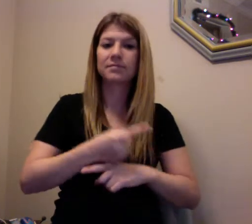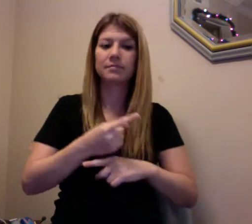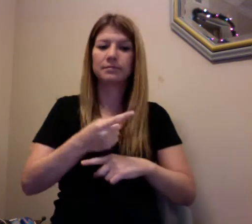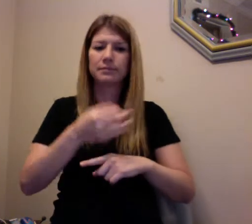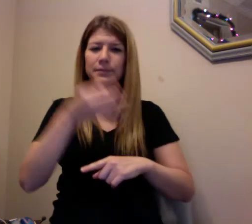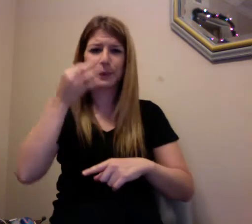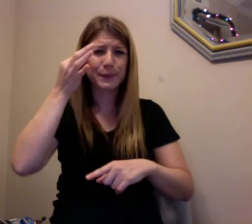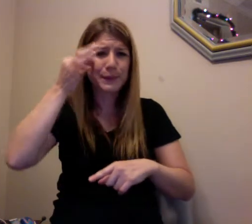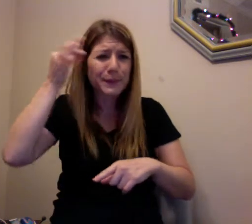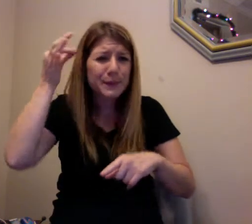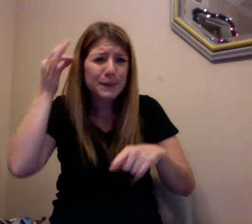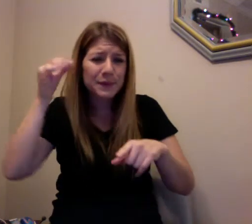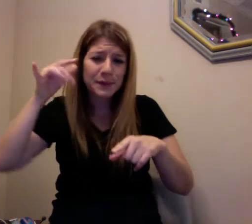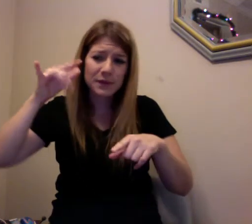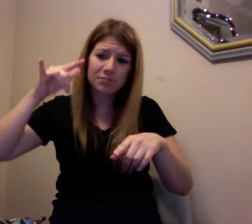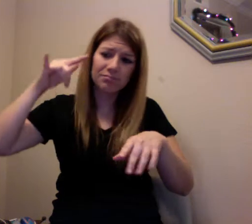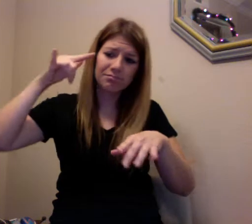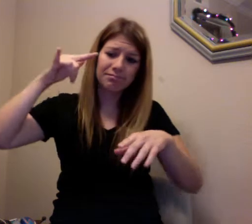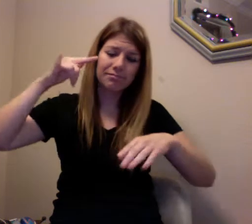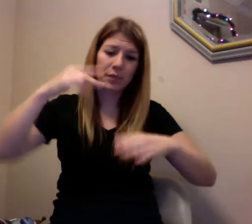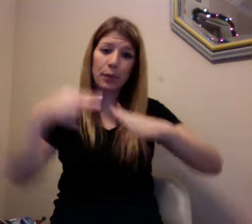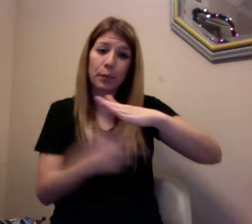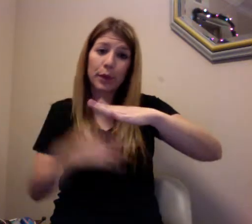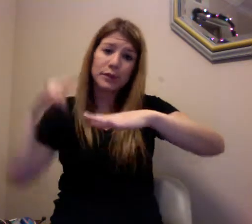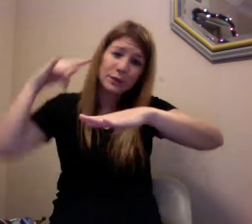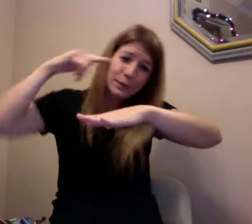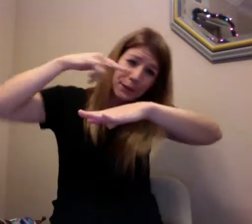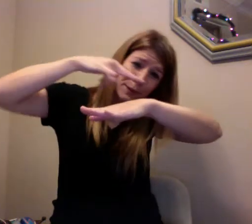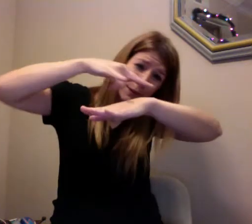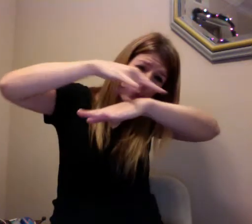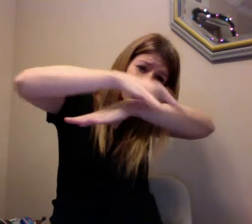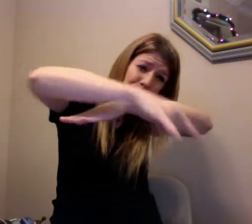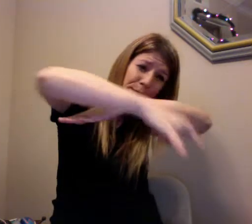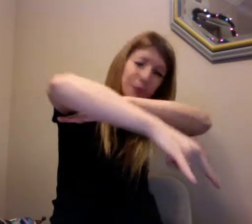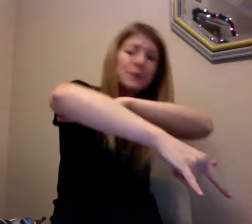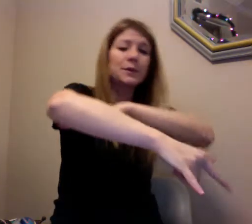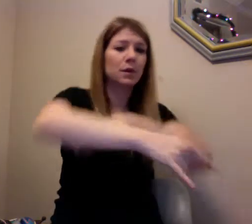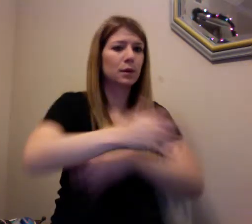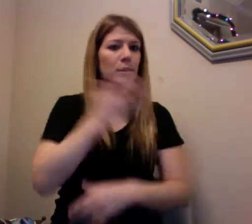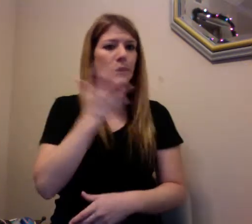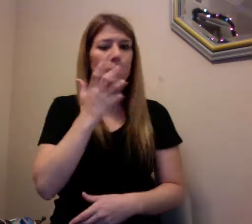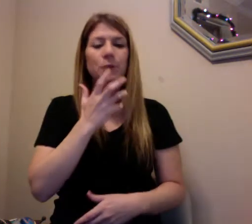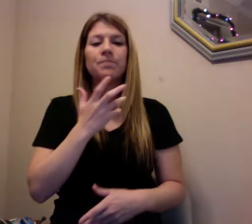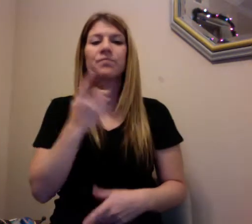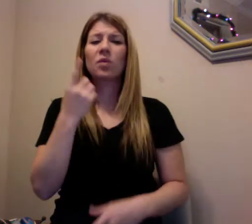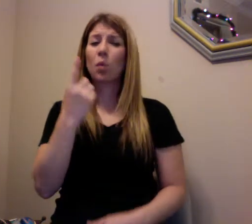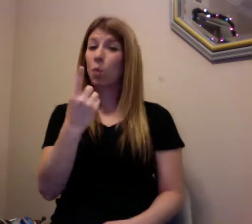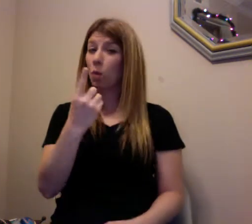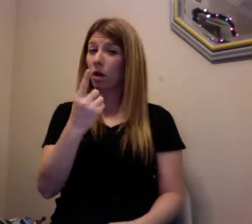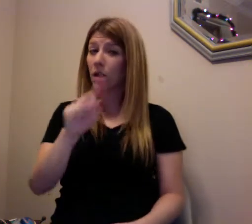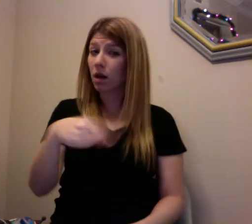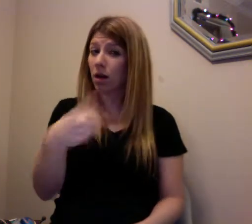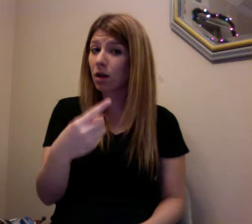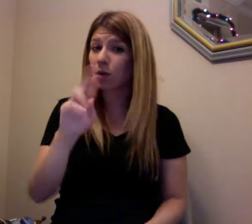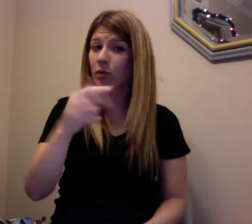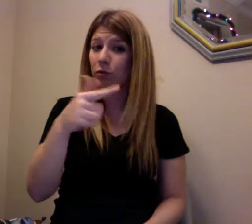I thought about, wow, I really feel one real regret. I've lived a good life. In my own humanity and mistakes, I've tried